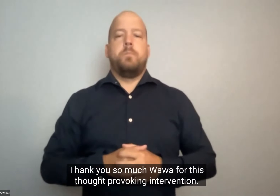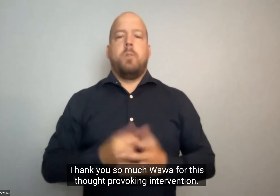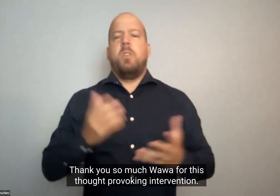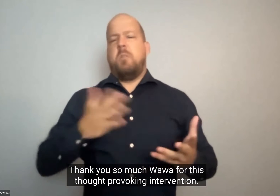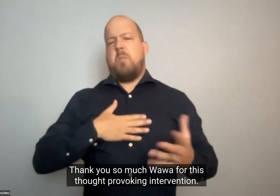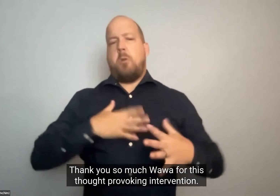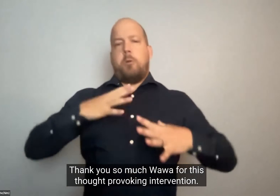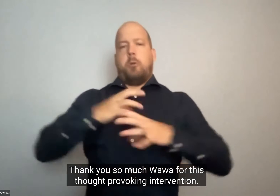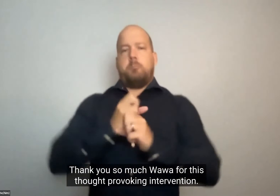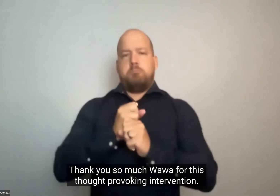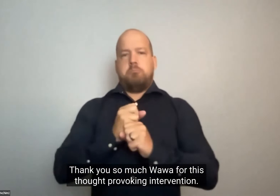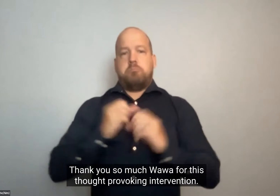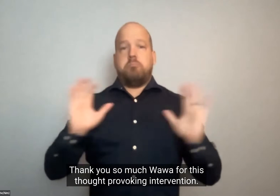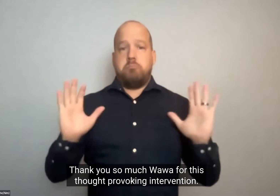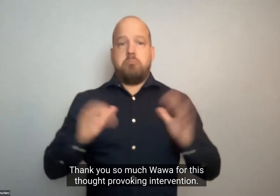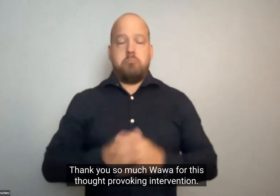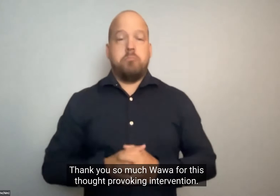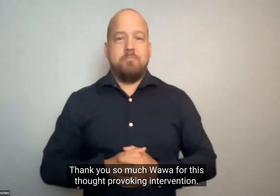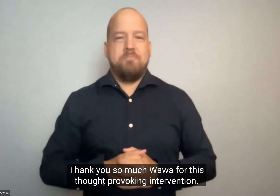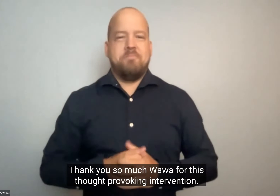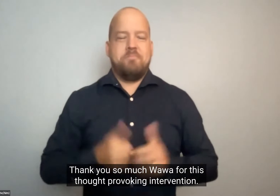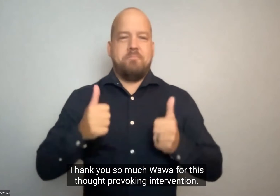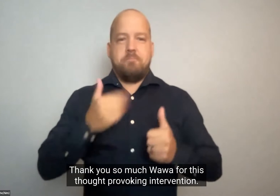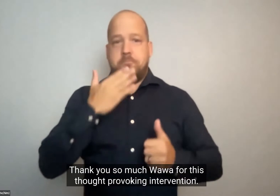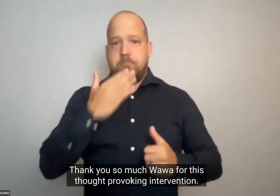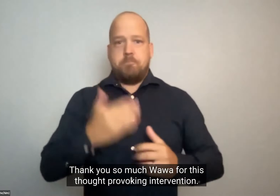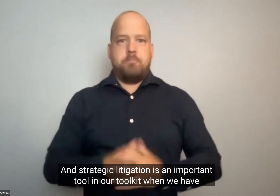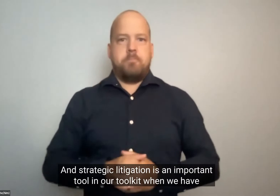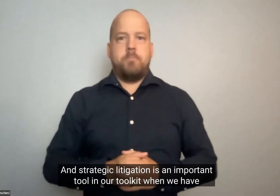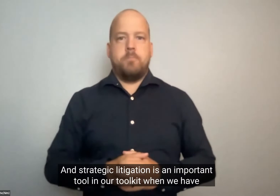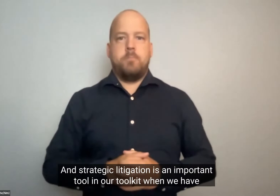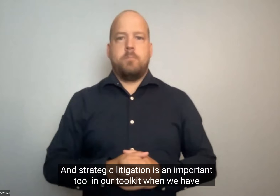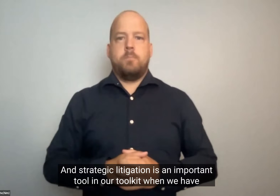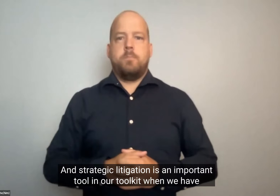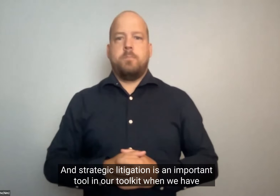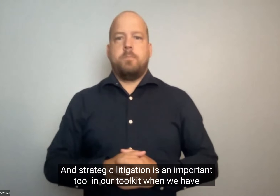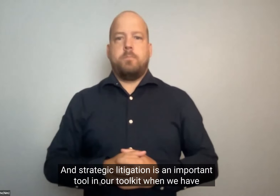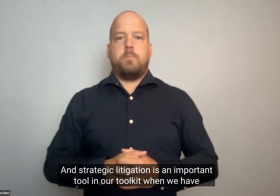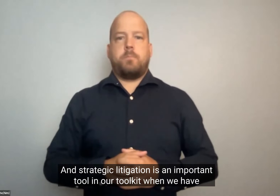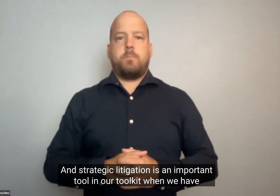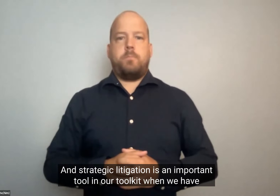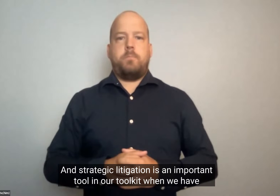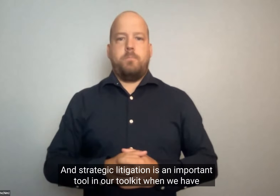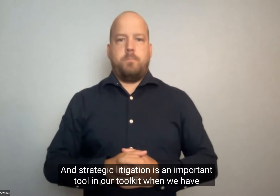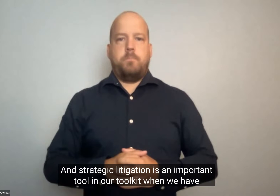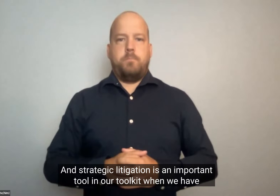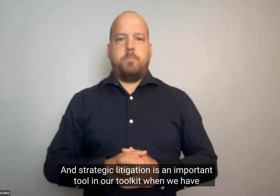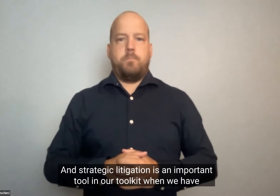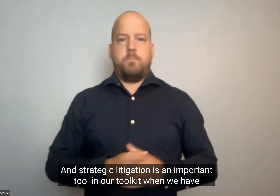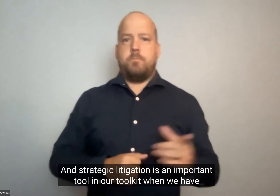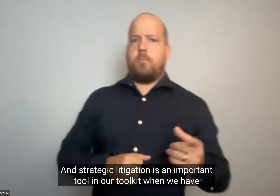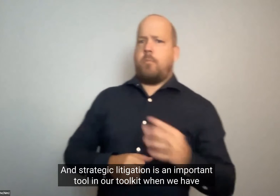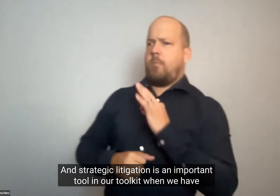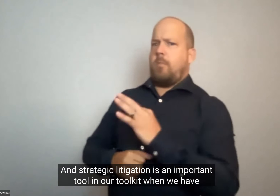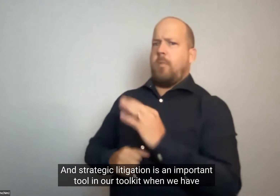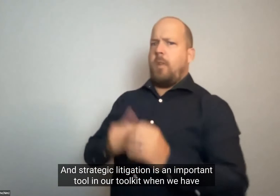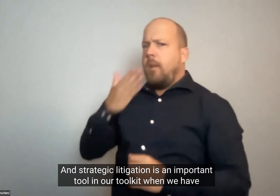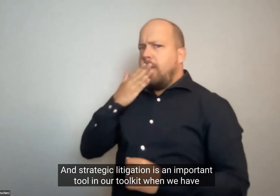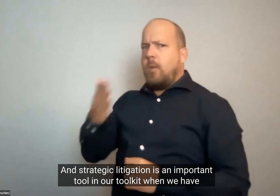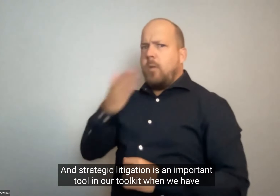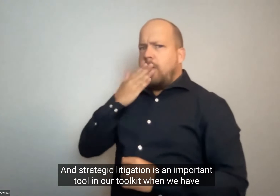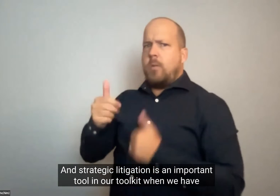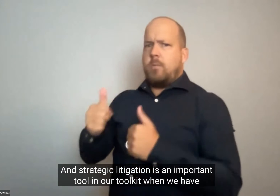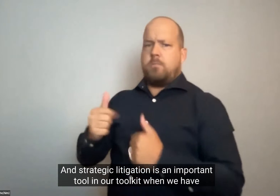Thank you so much, Wawa, for this thought-provoking intervention. And strategic litigation is an important